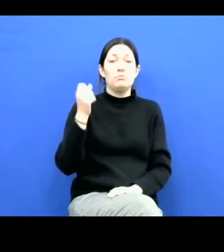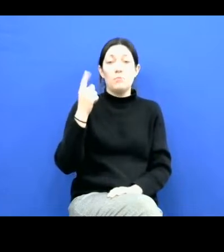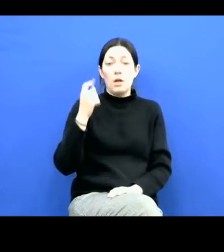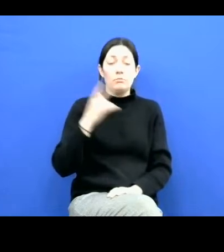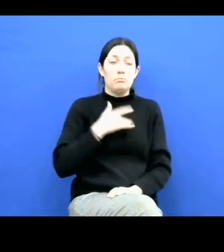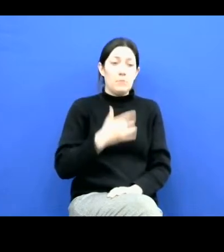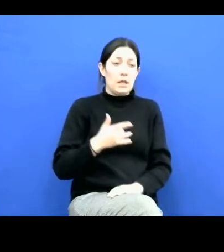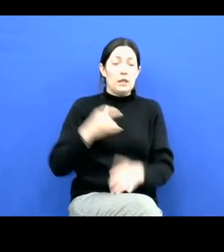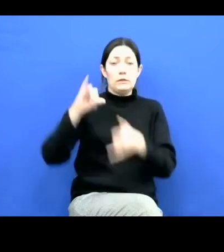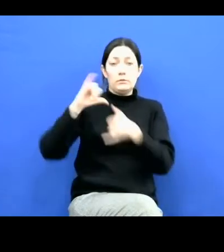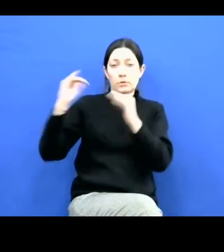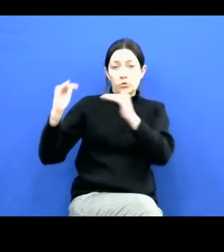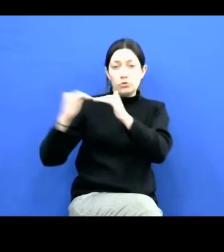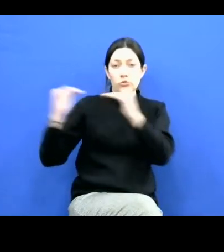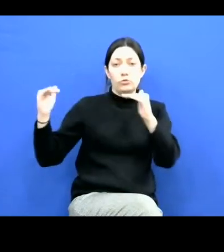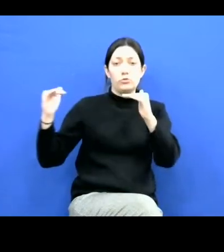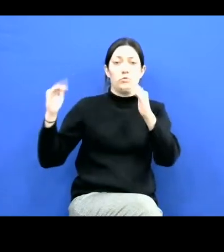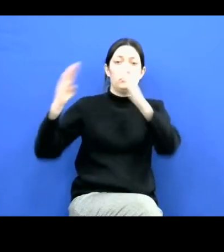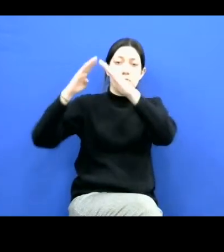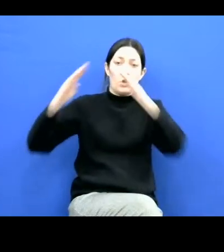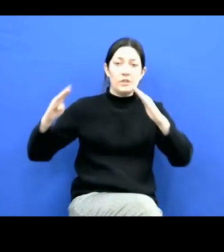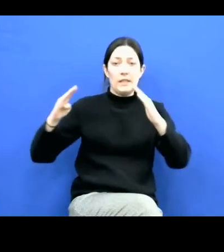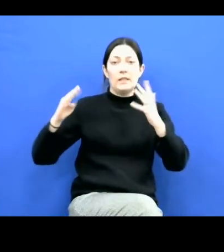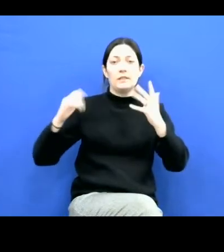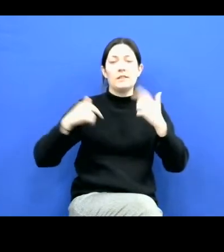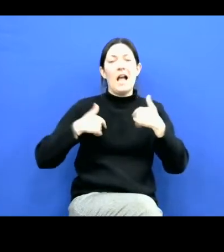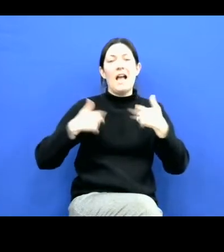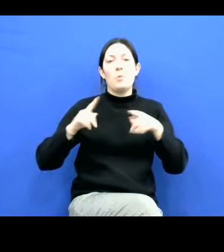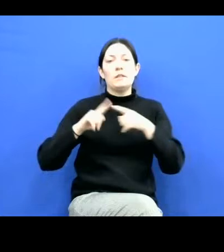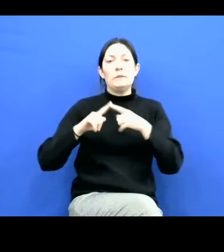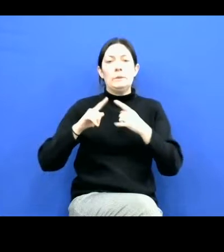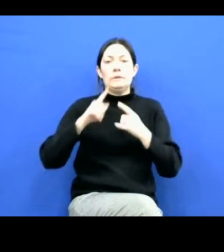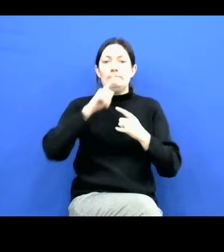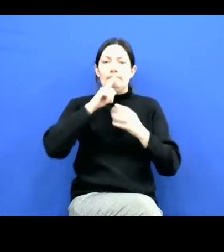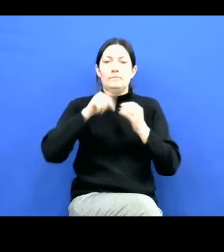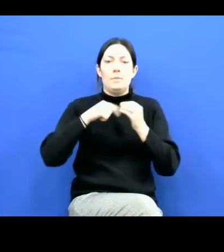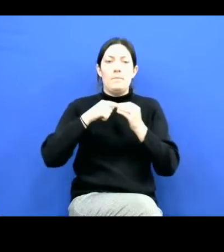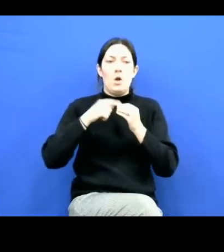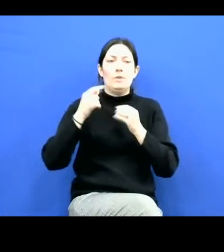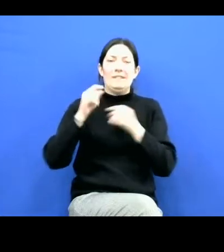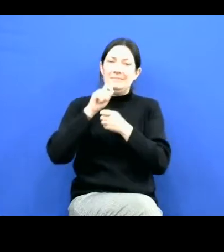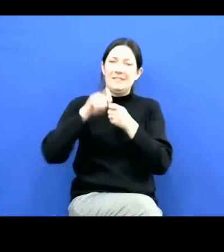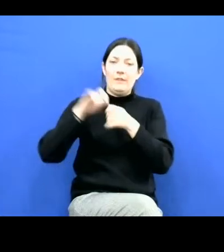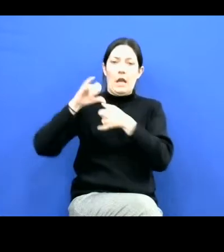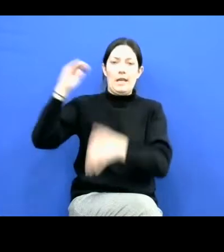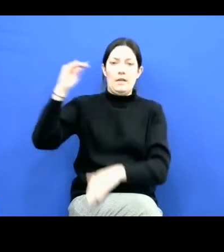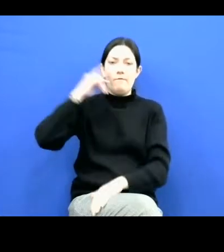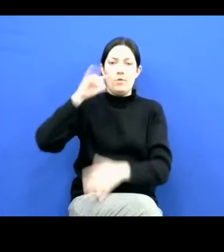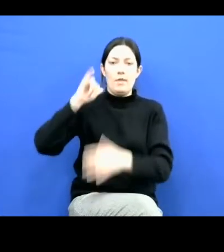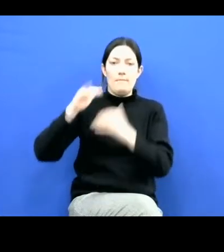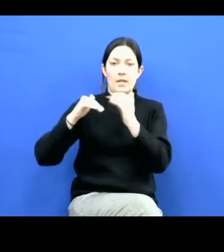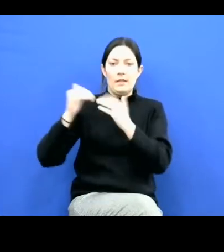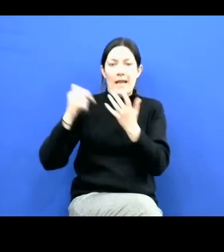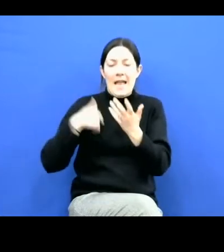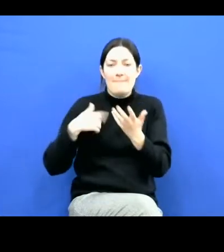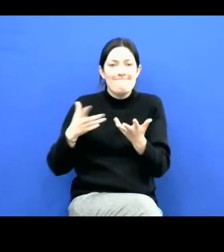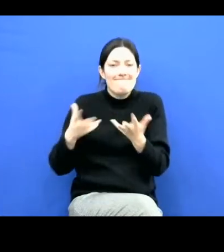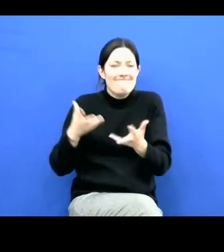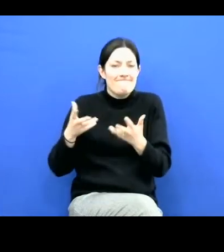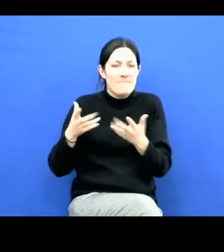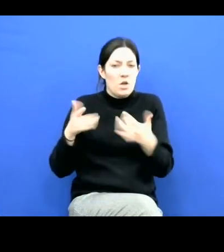like that. Right. Might be more aesthetically pleasing. So I didn't want to get pinned down to a height of the building. Yeah, no, and again, there are